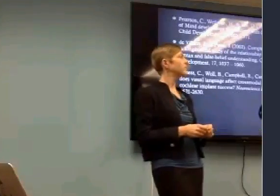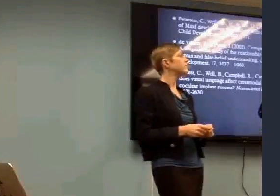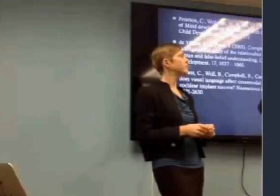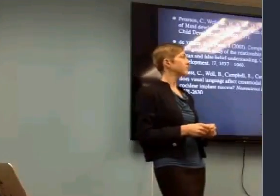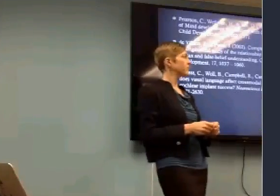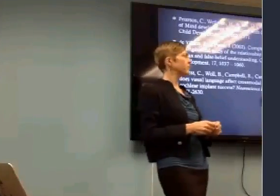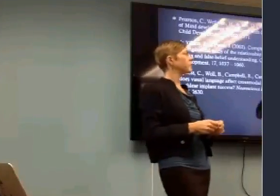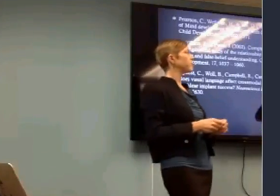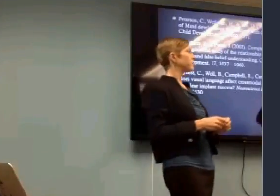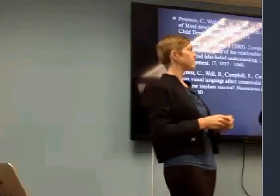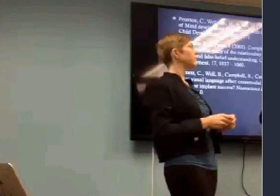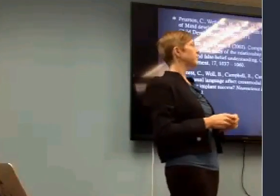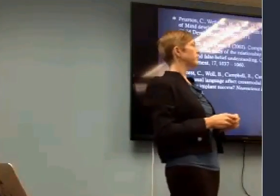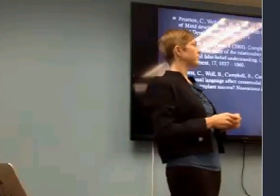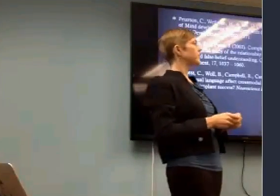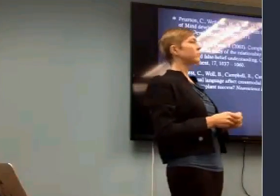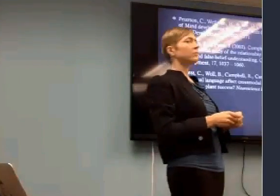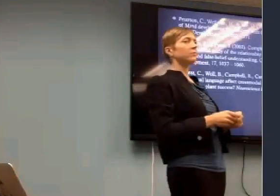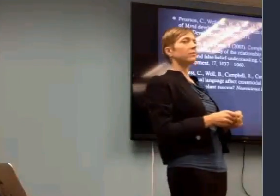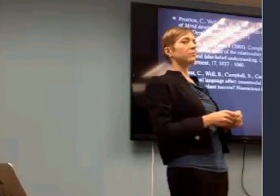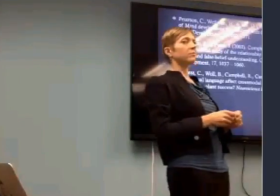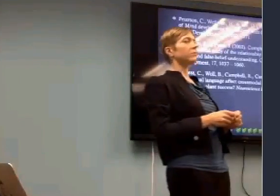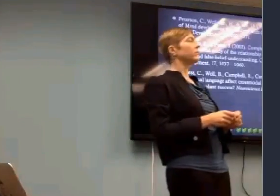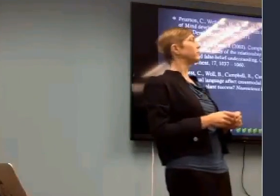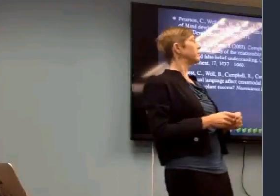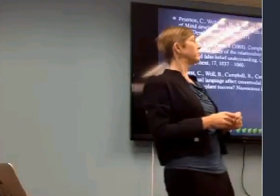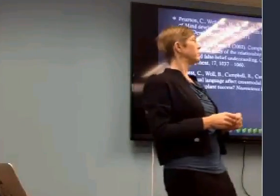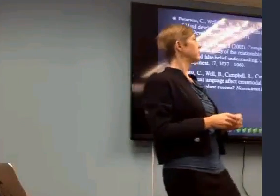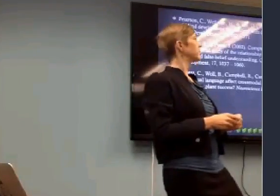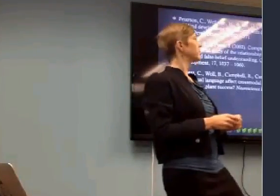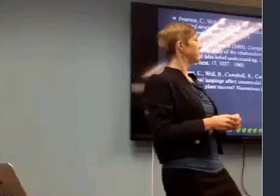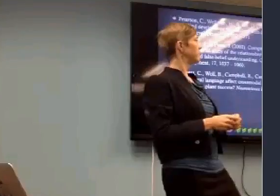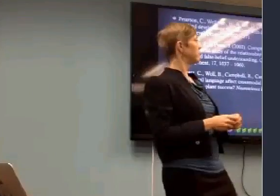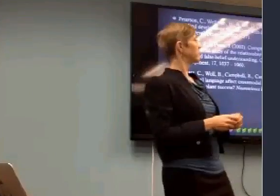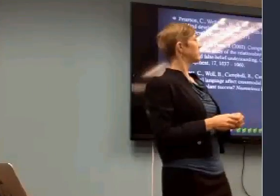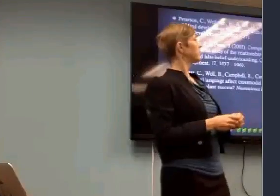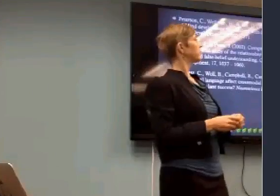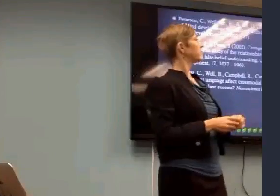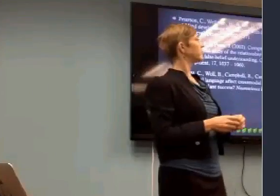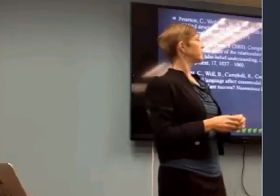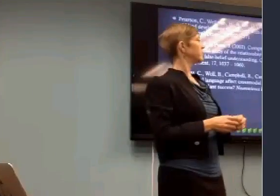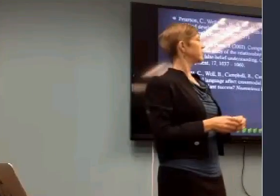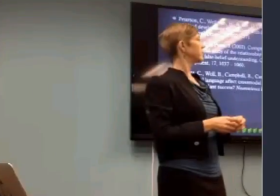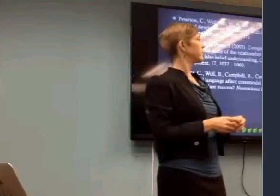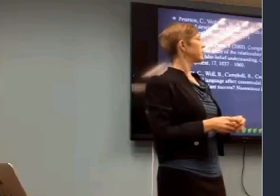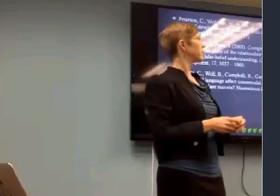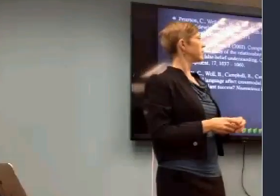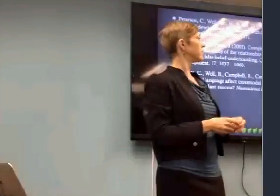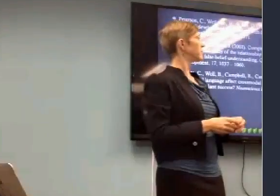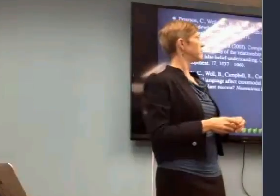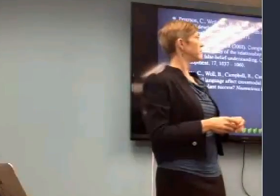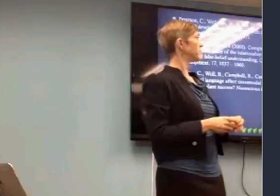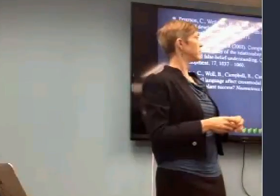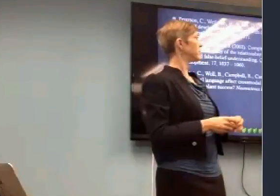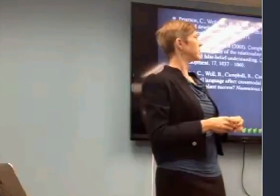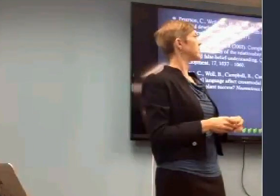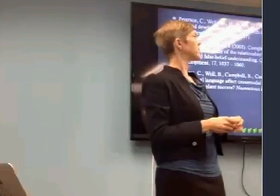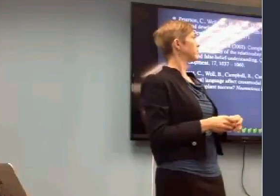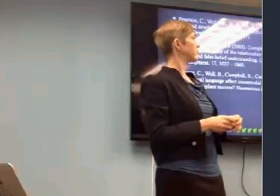and I believe that the technology can help when I